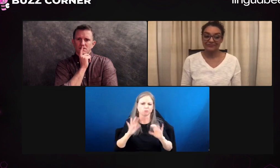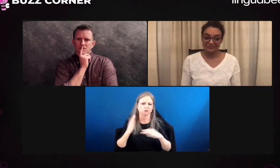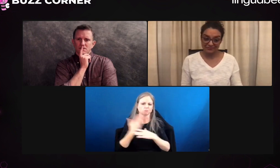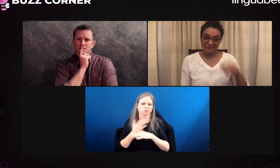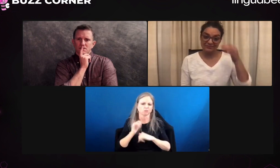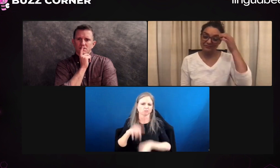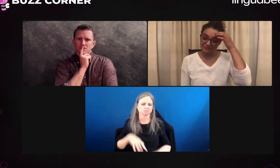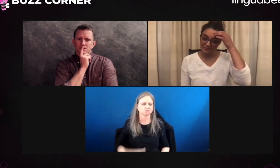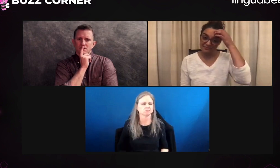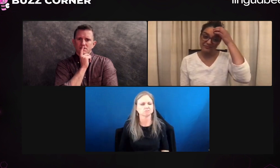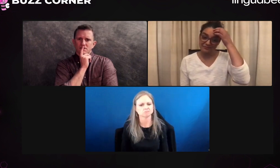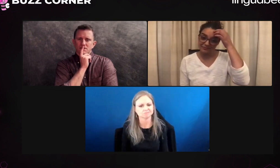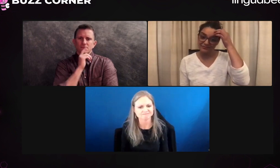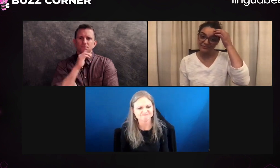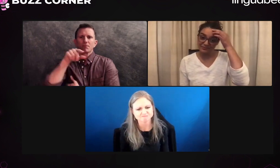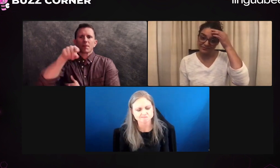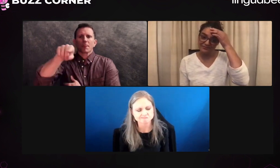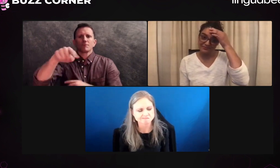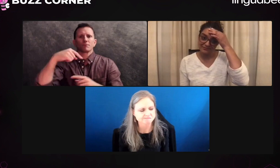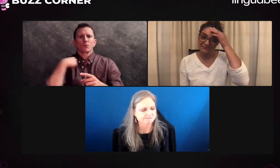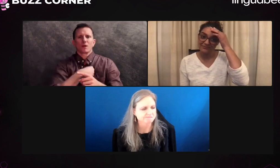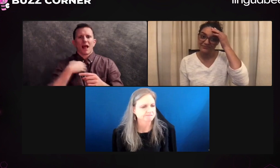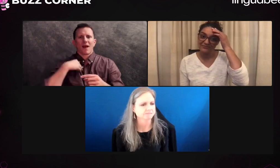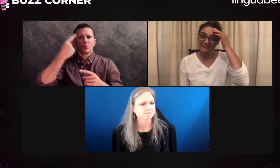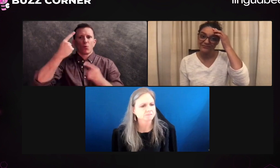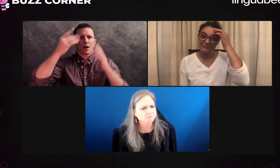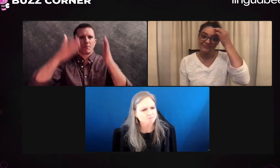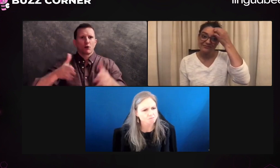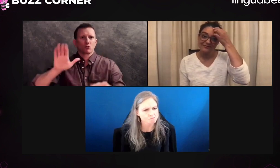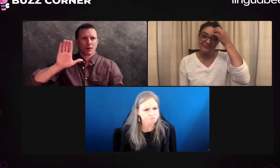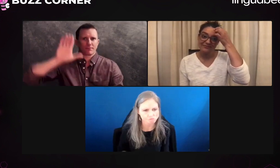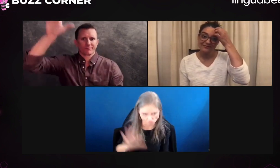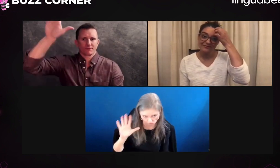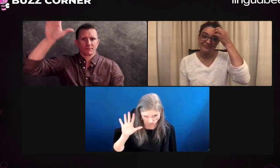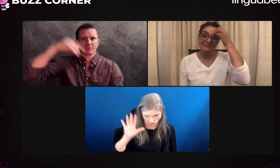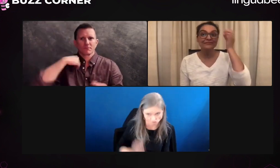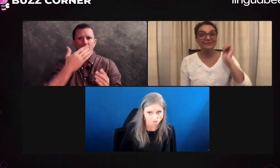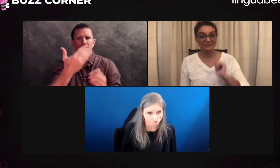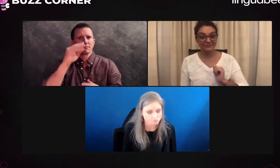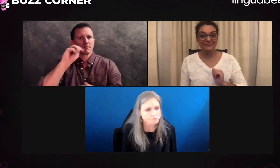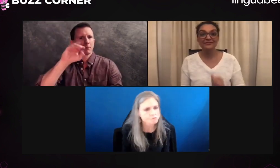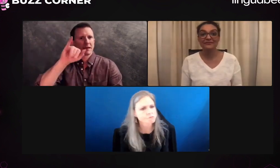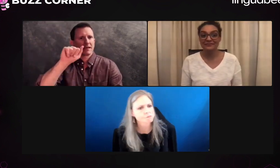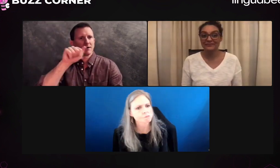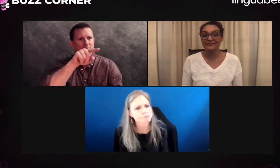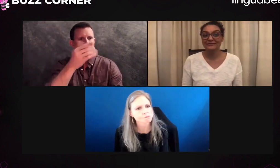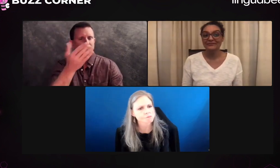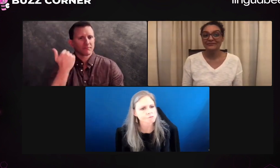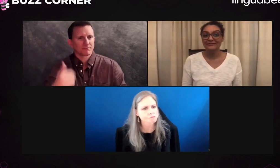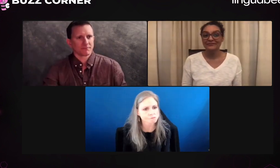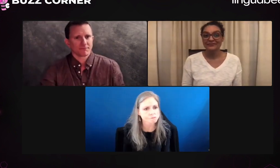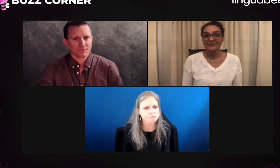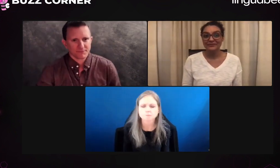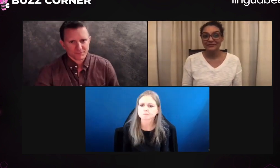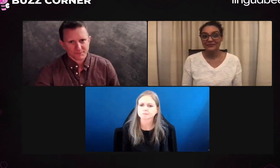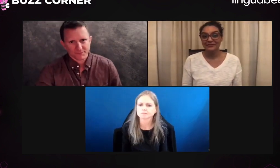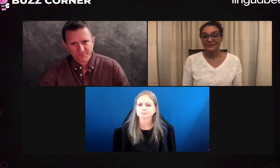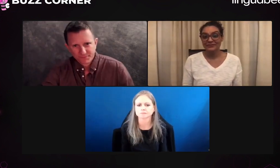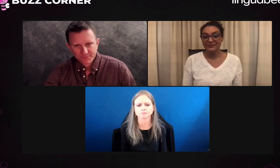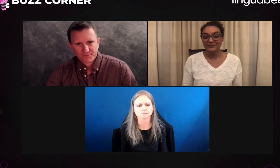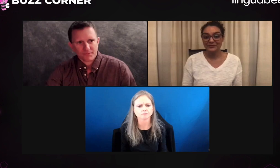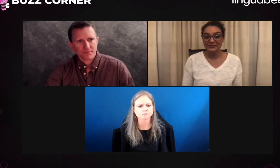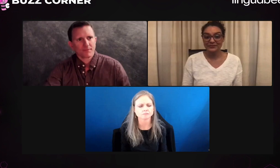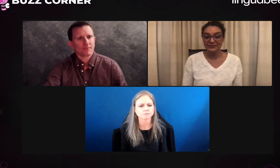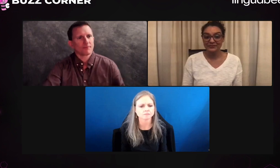just too much trouble. And I don't want to bother with that. Ugh. We do have one person with their hand raised. So I believe